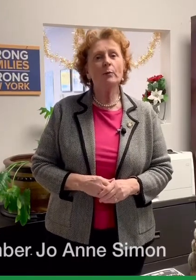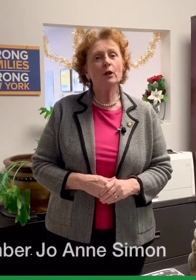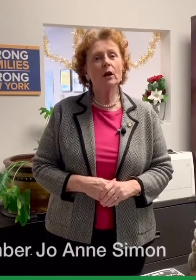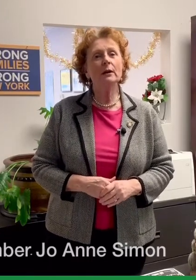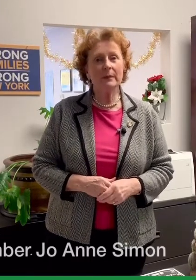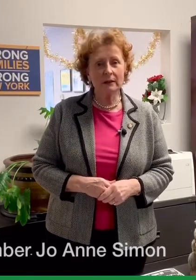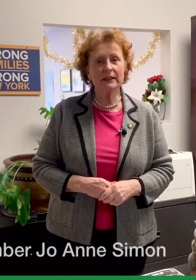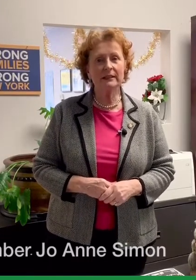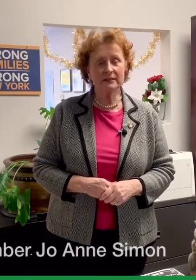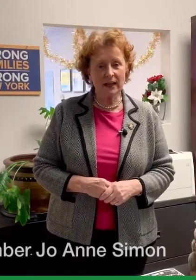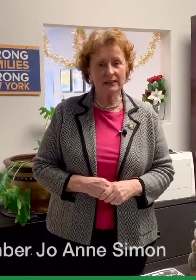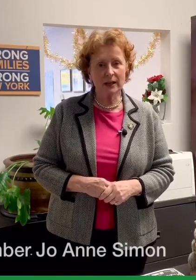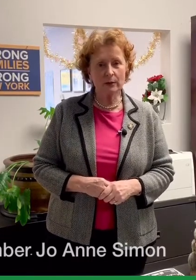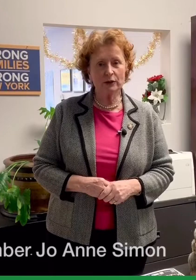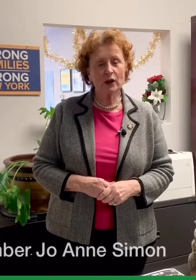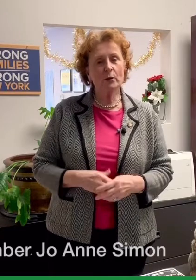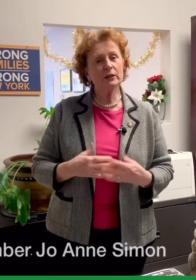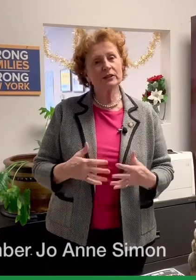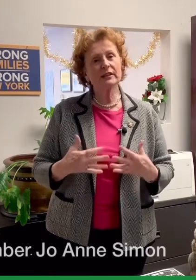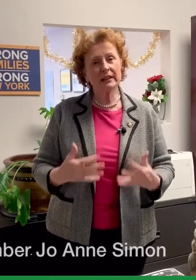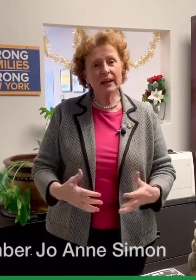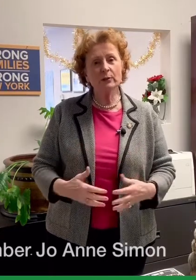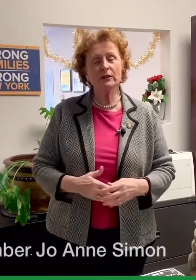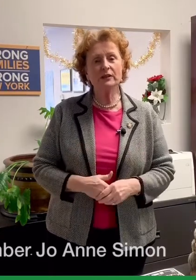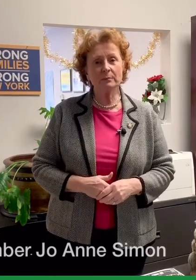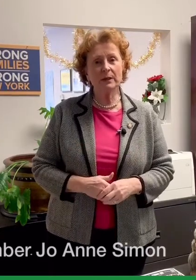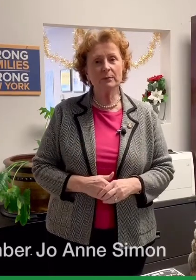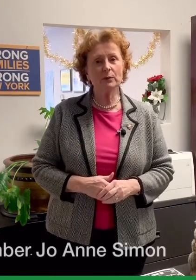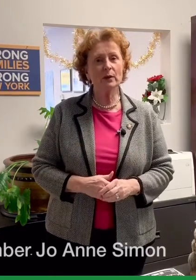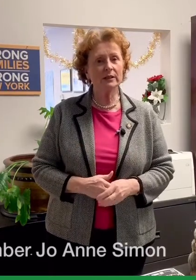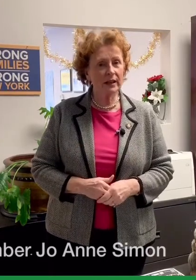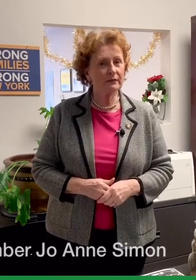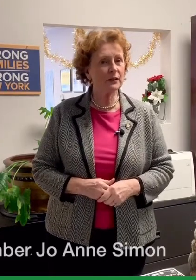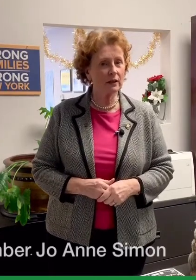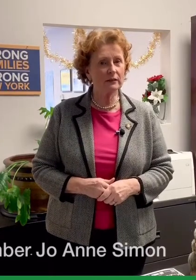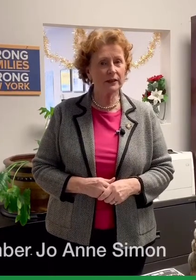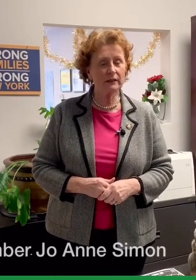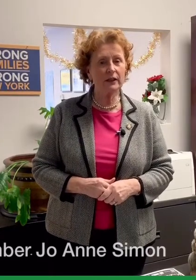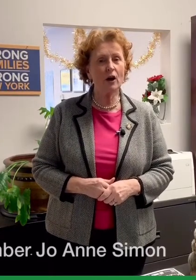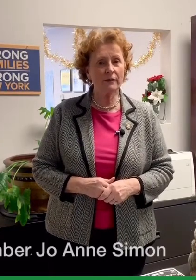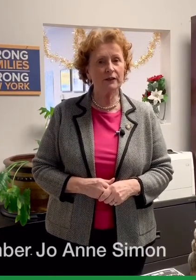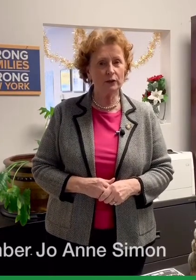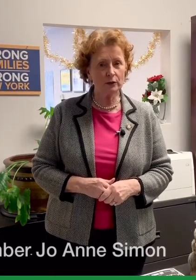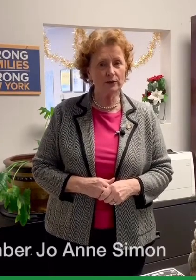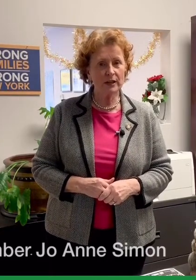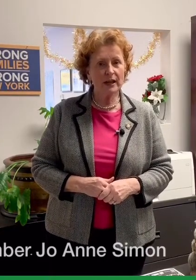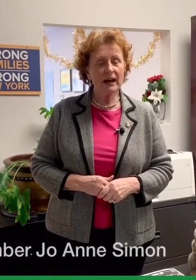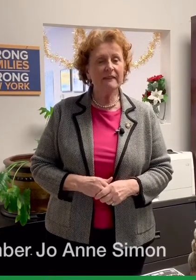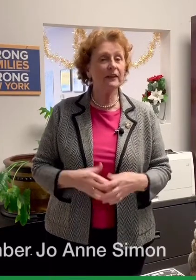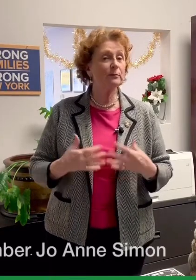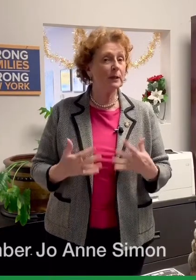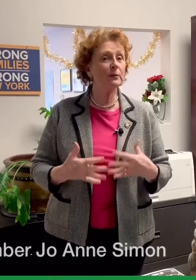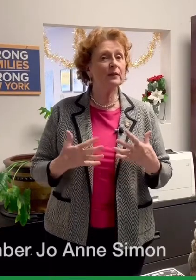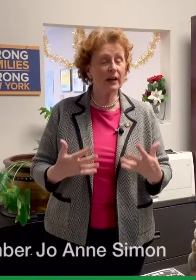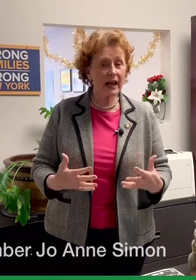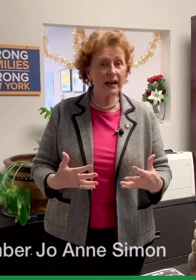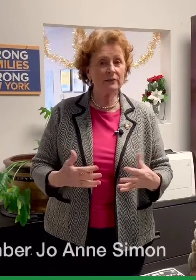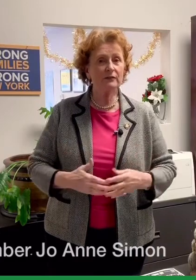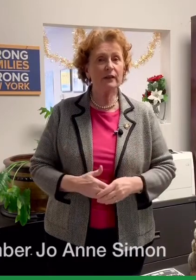call American Sign Language, which is the language that people who are deaf and hard of hearing often use. And they speak with their hands very